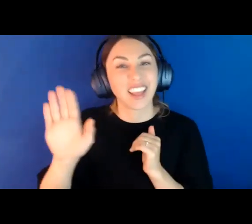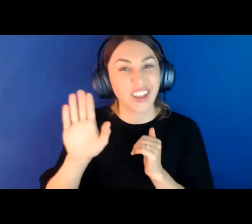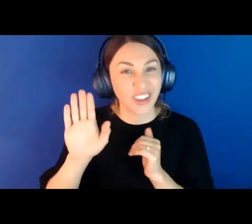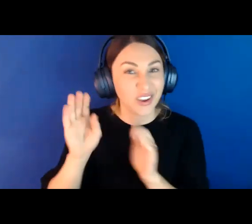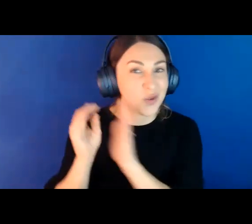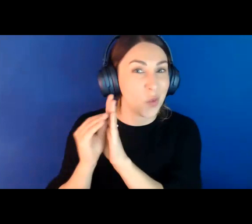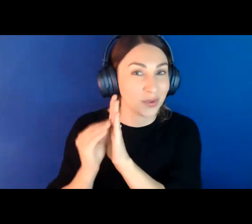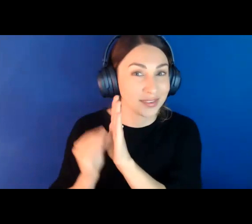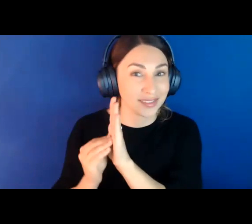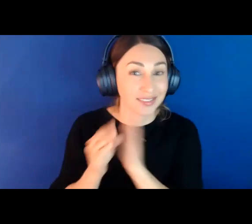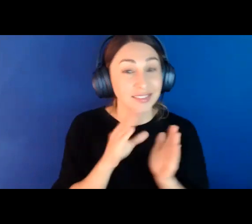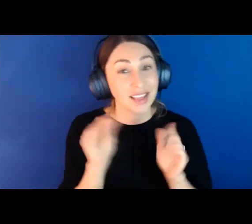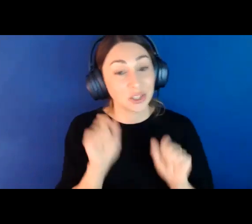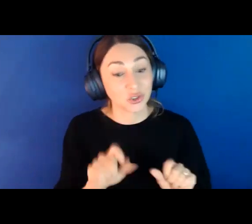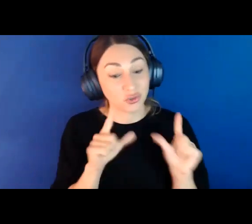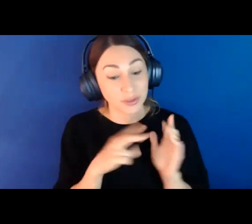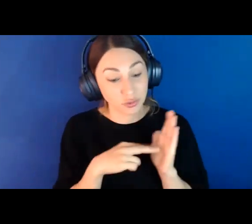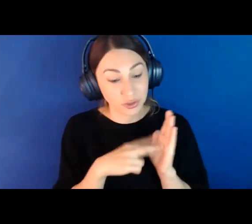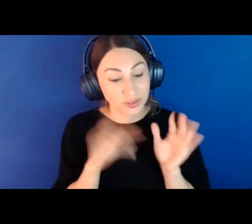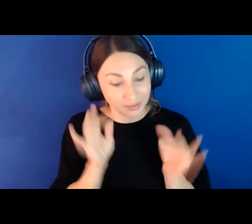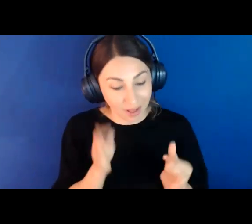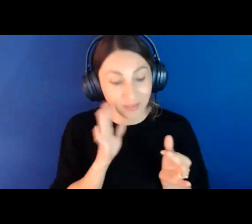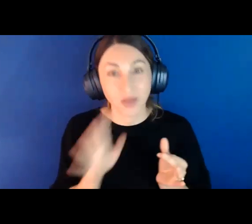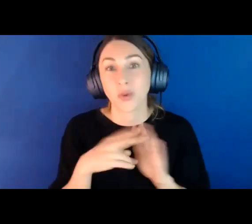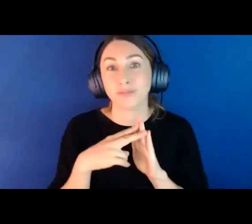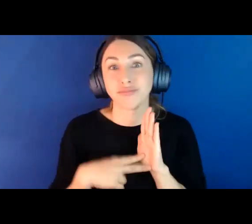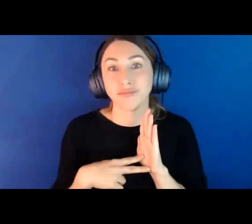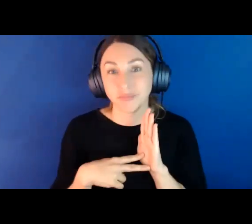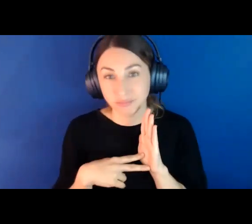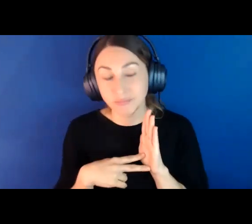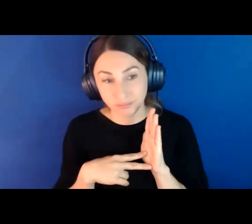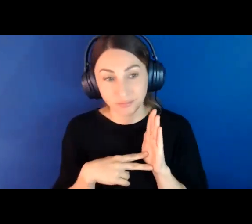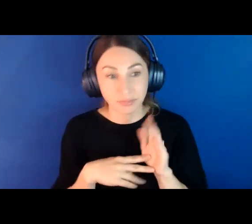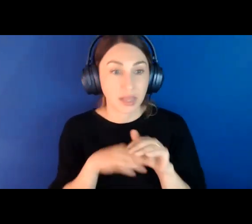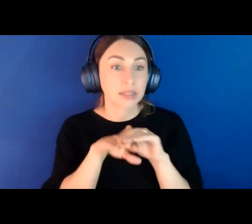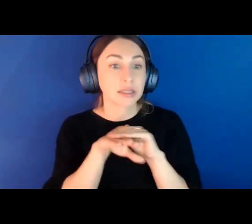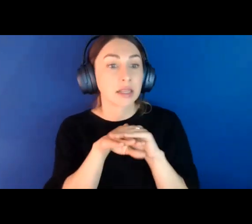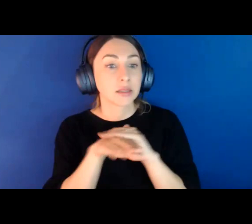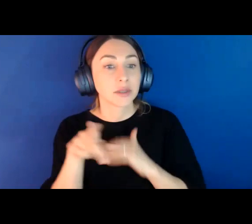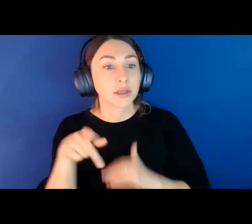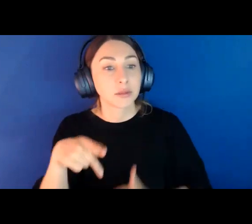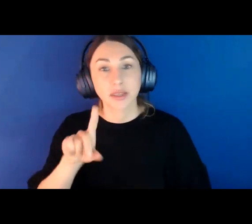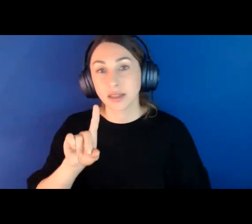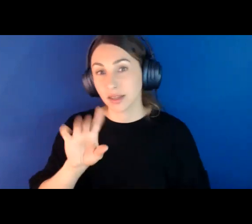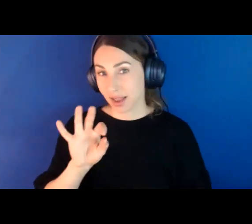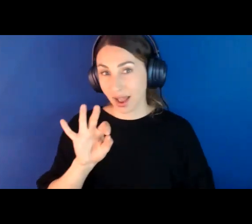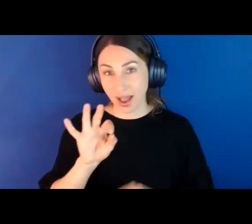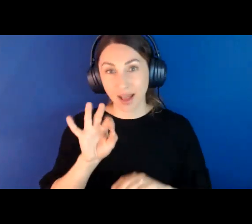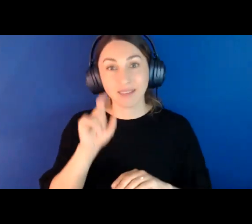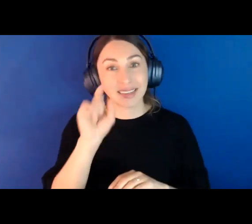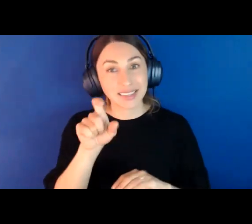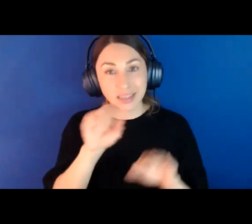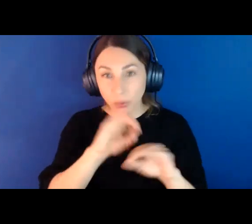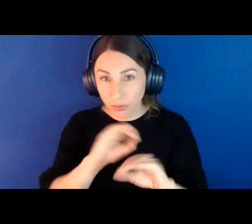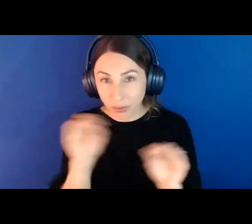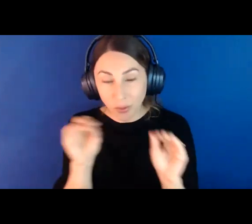screen readers can definitely find them. An accessible PDF cannot have notes left from previous